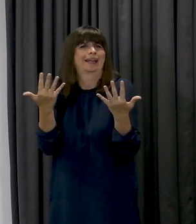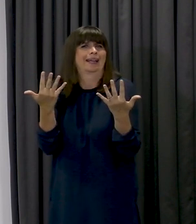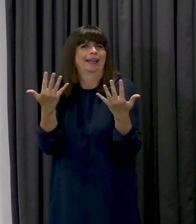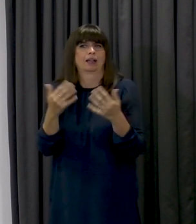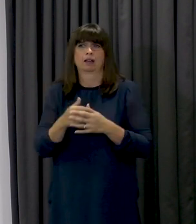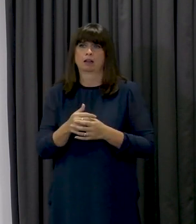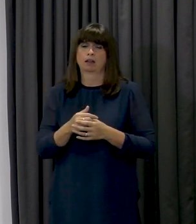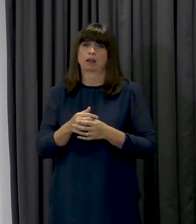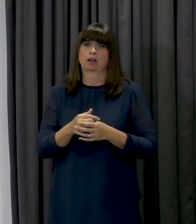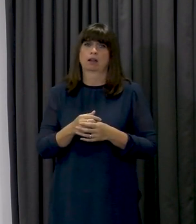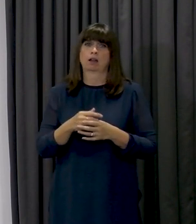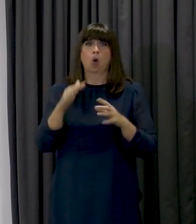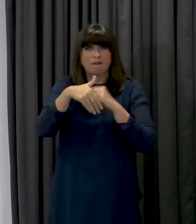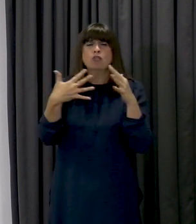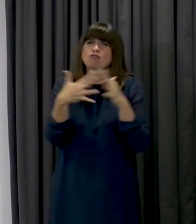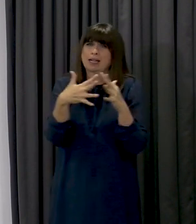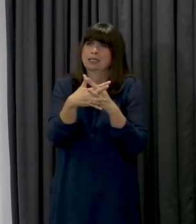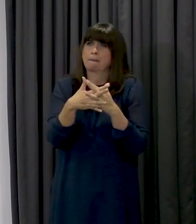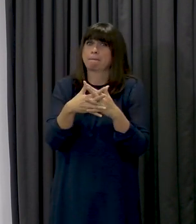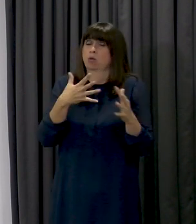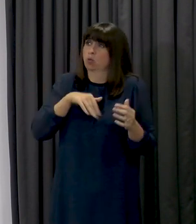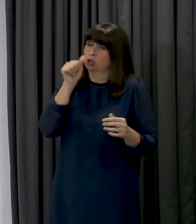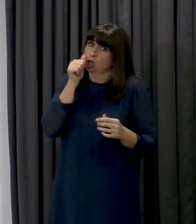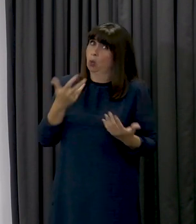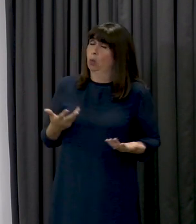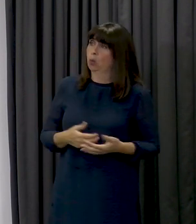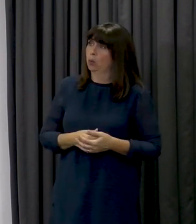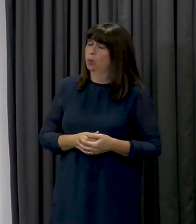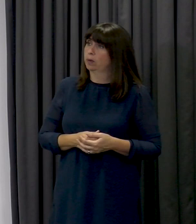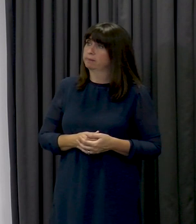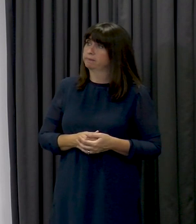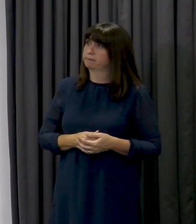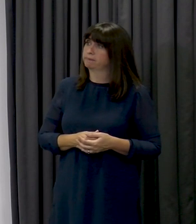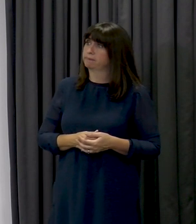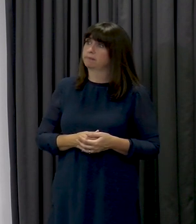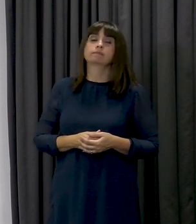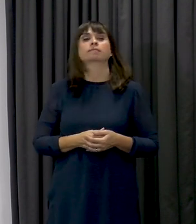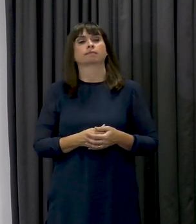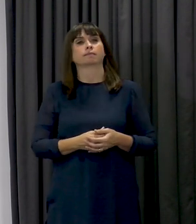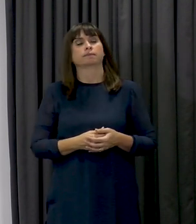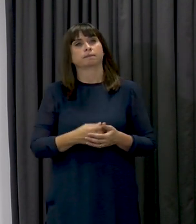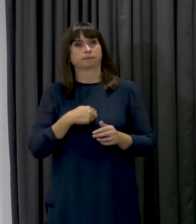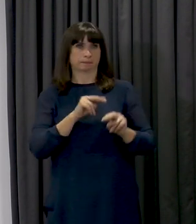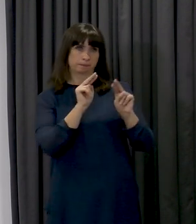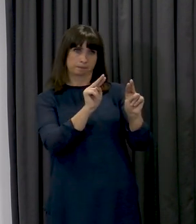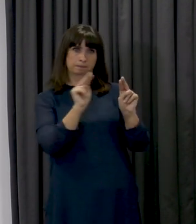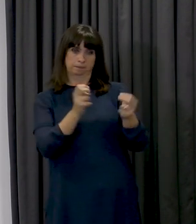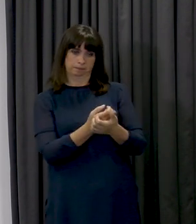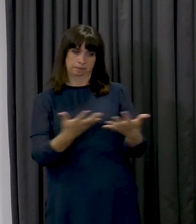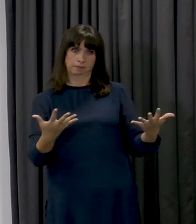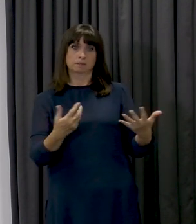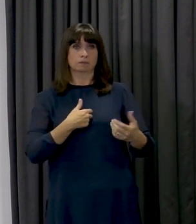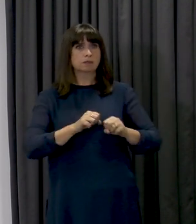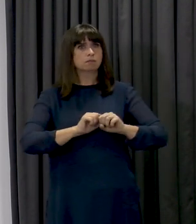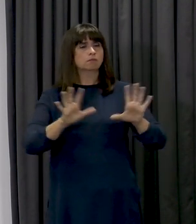seeing daily regarding Wrexham. Will you make that public as well quickly? Well, the information that we see is made